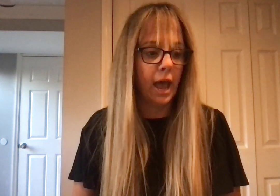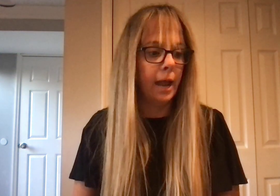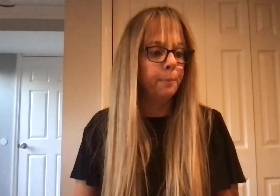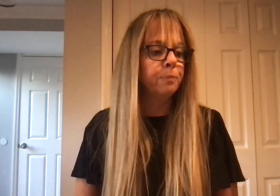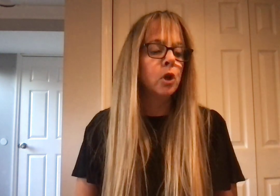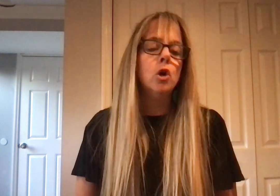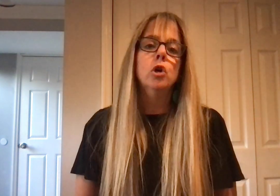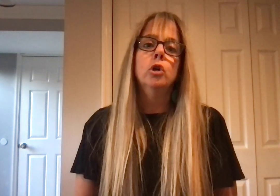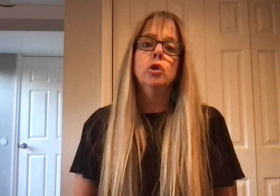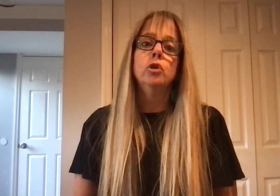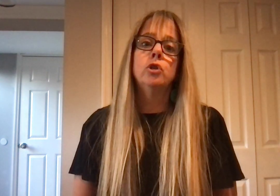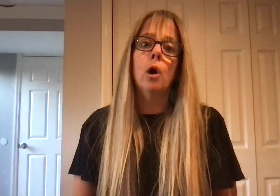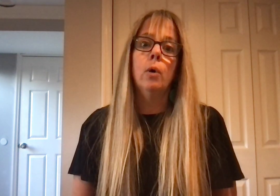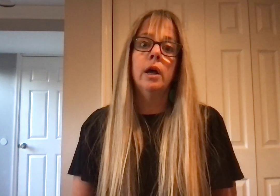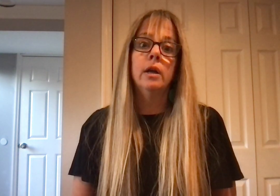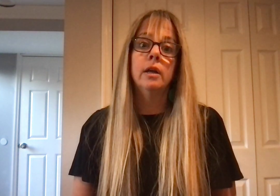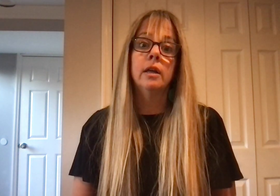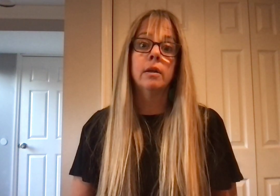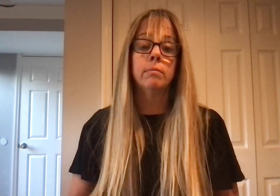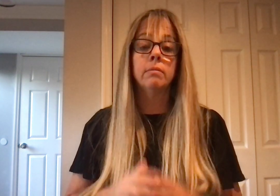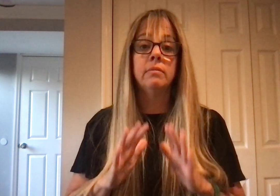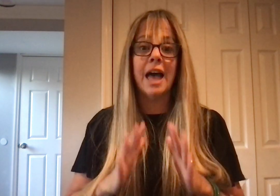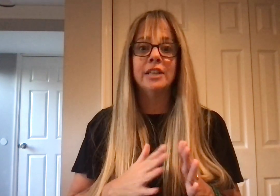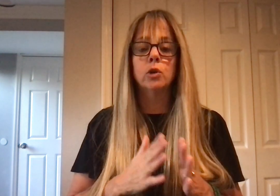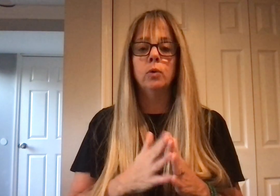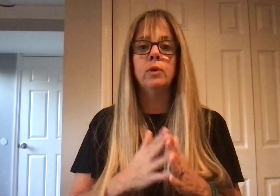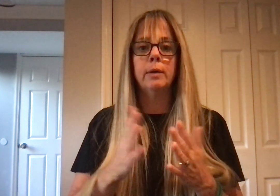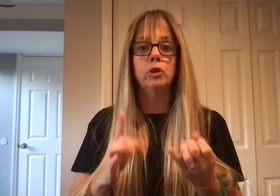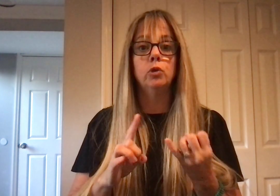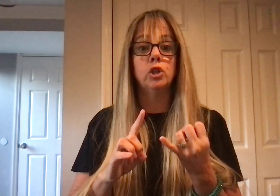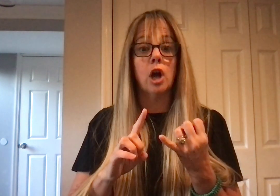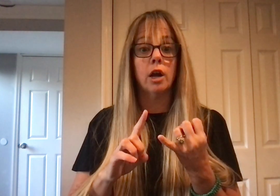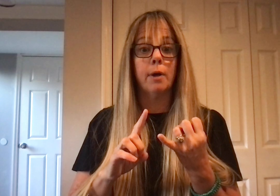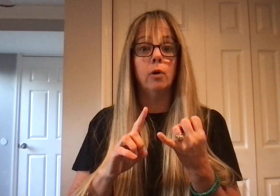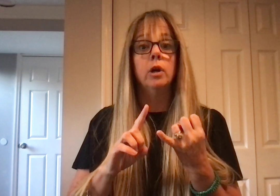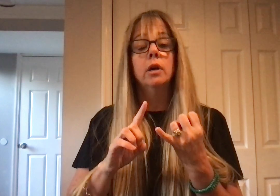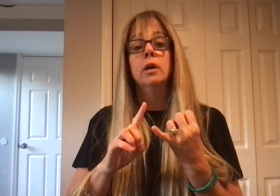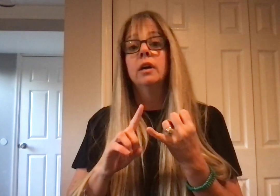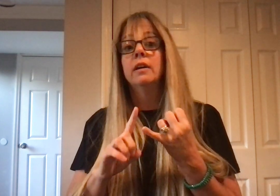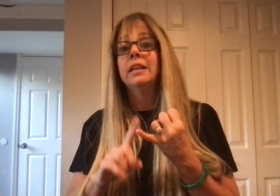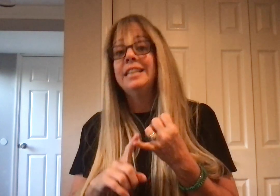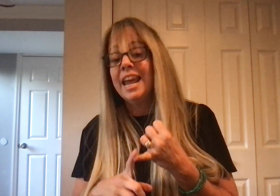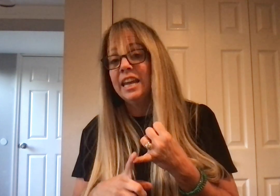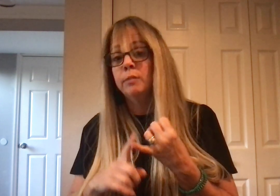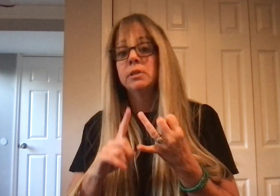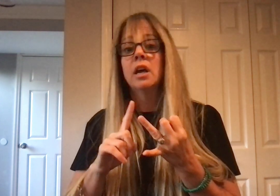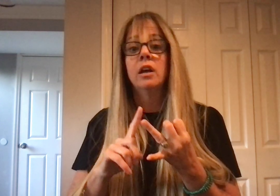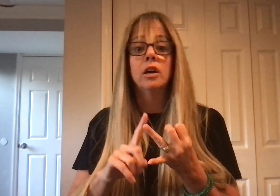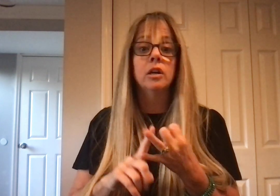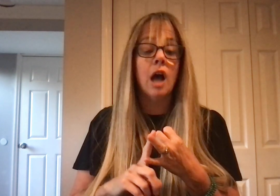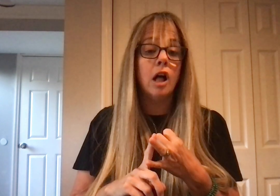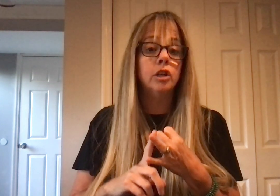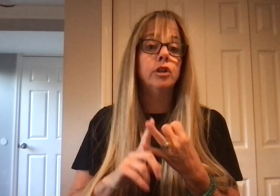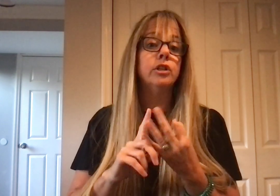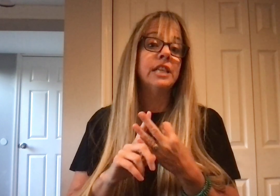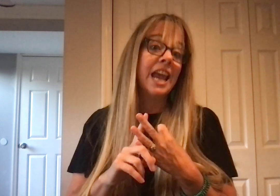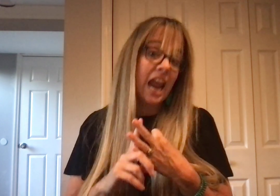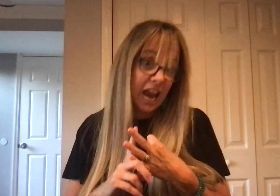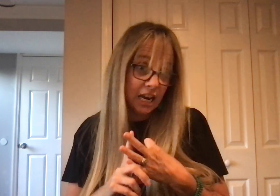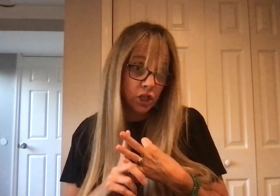Okay? So that's going to enable you to talk about names, colors,